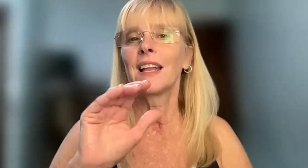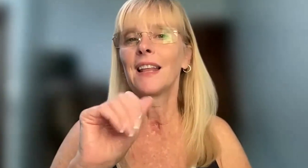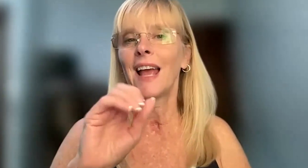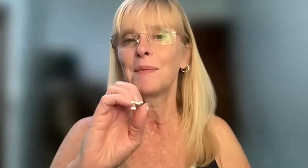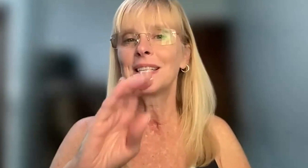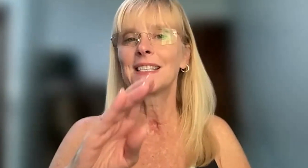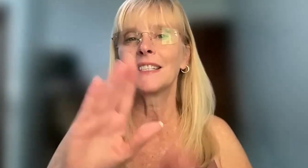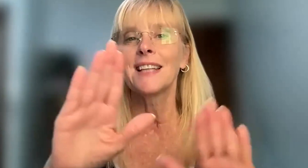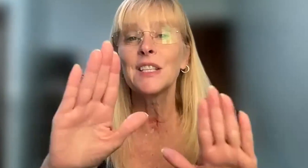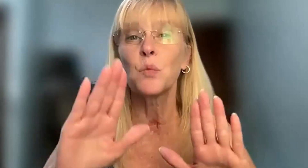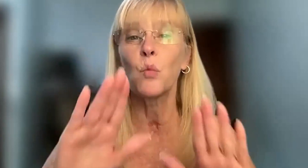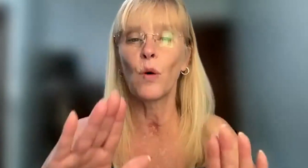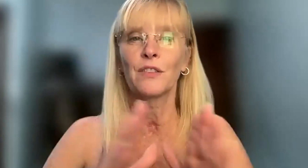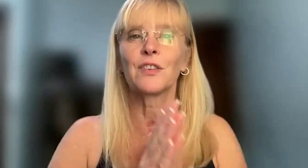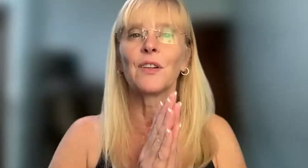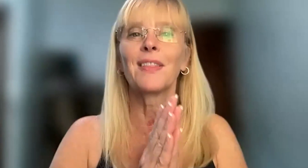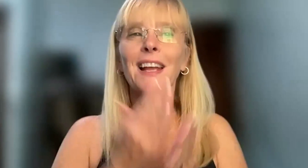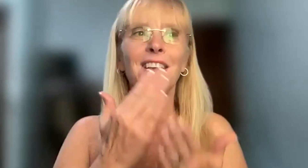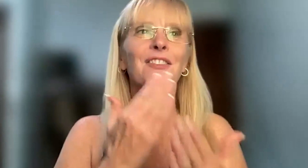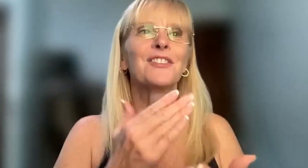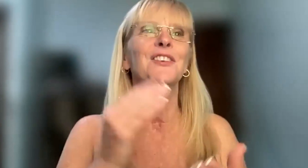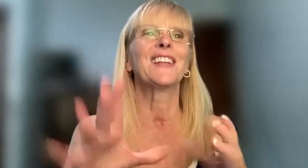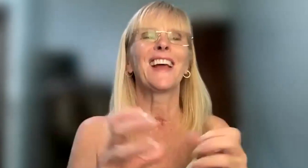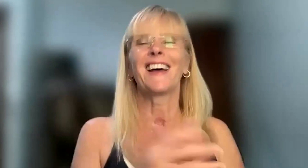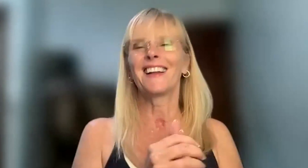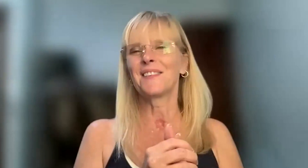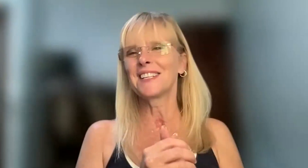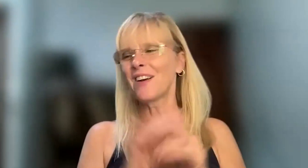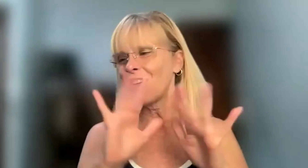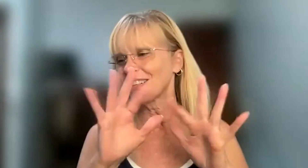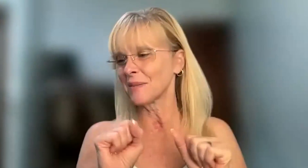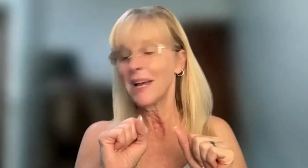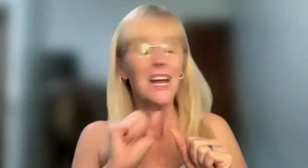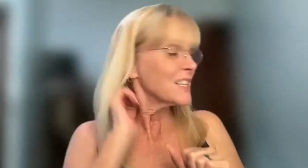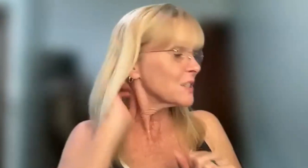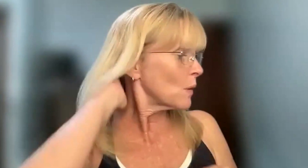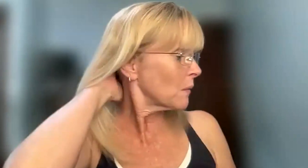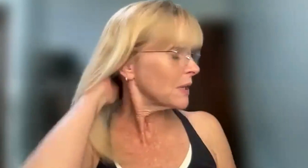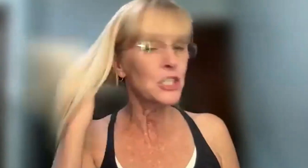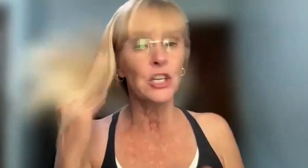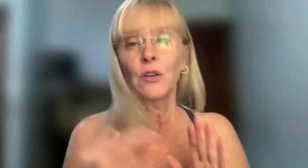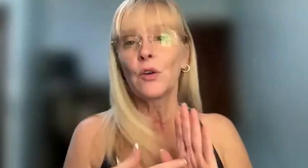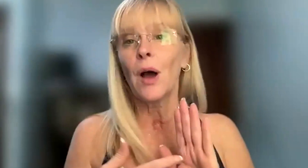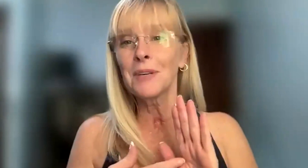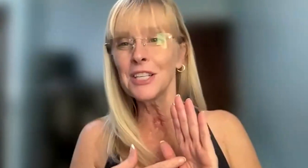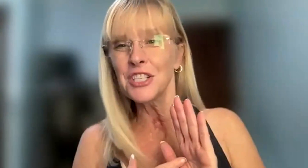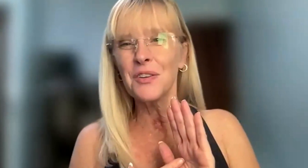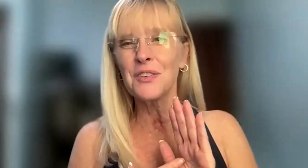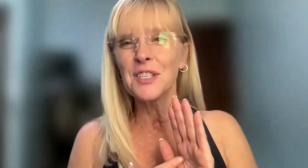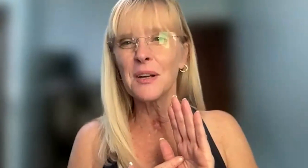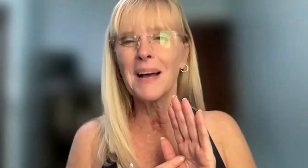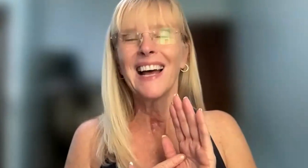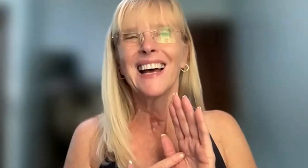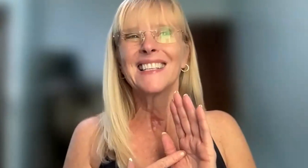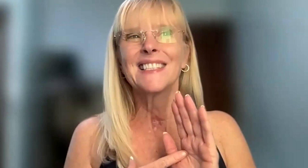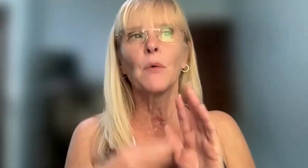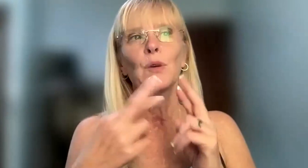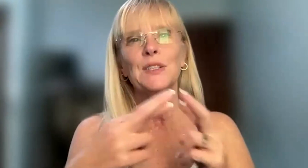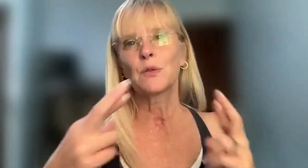the ABCs. That's wonderful. Thank you for doing that. That's awesome. So what I want to show you, I'm going to show you some resources